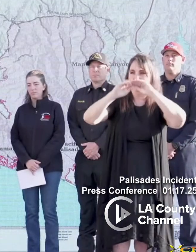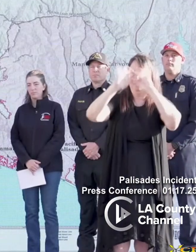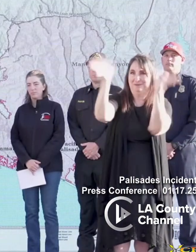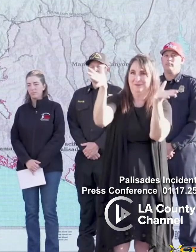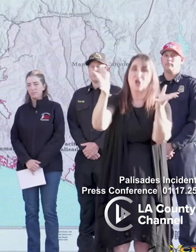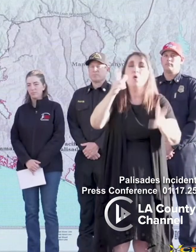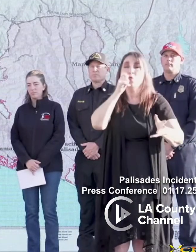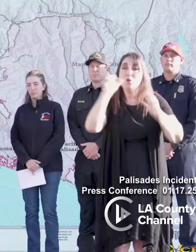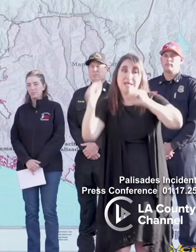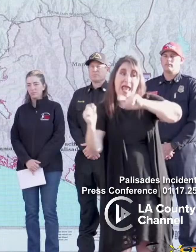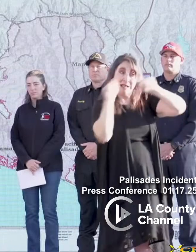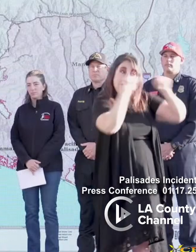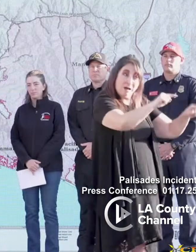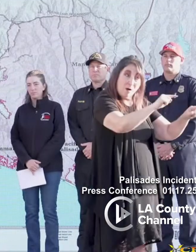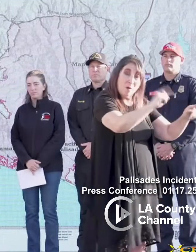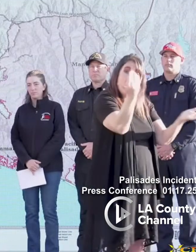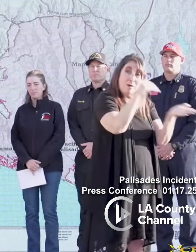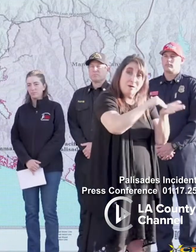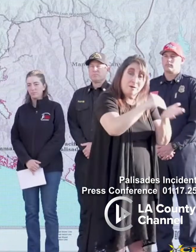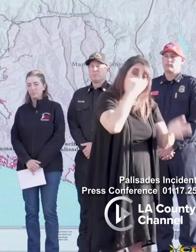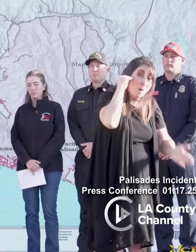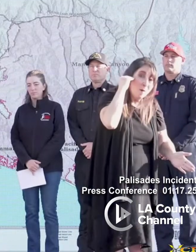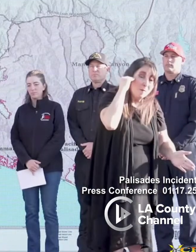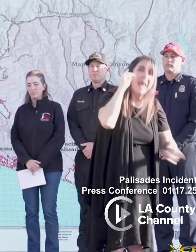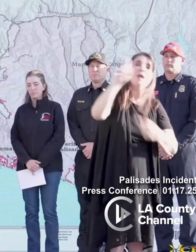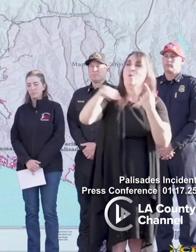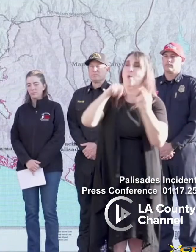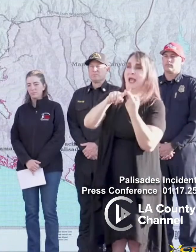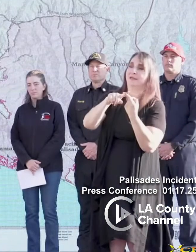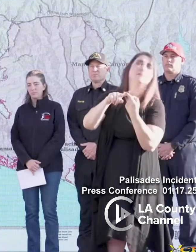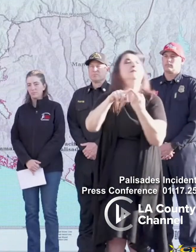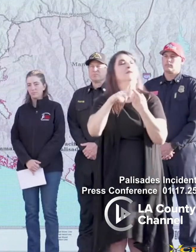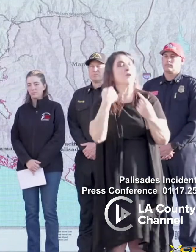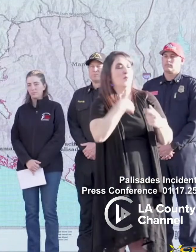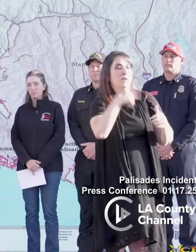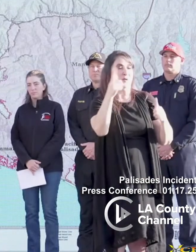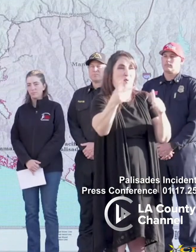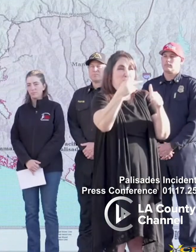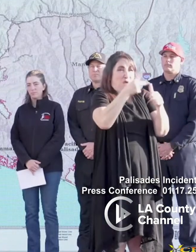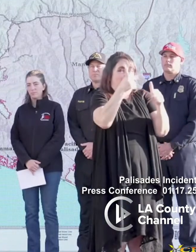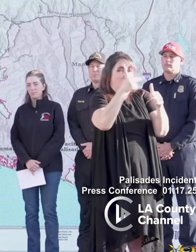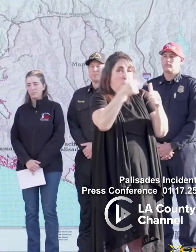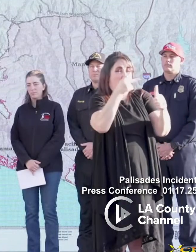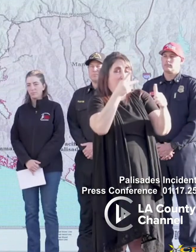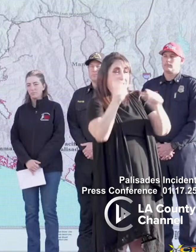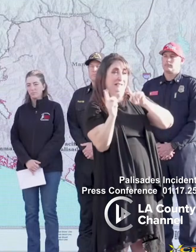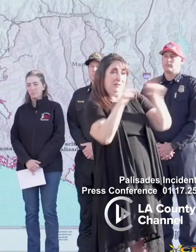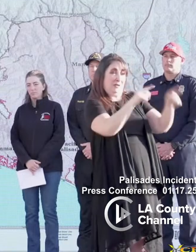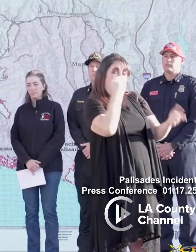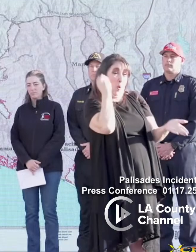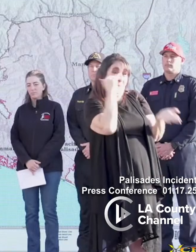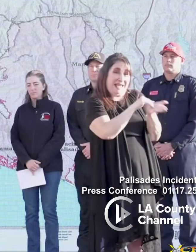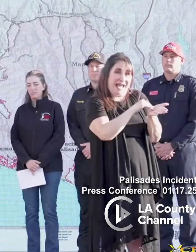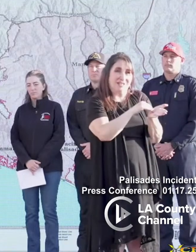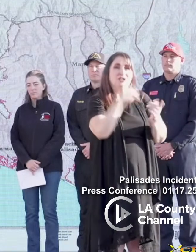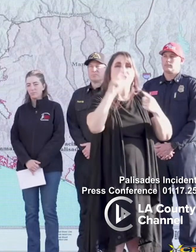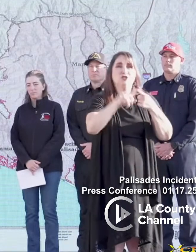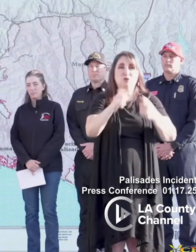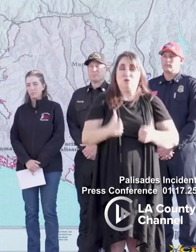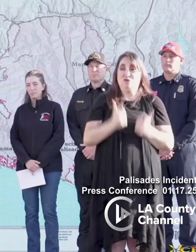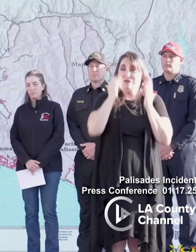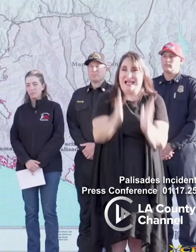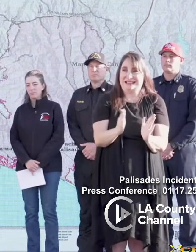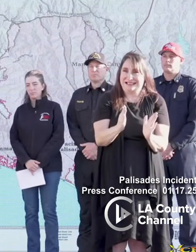and when. We're prioritizing access to residents' homes that survived the fire to allow time for